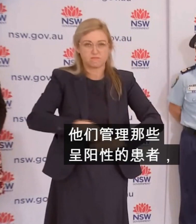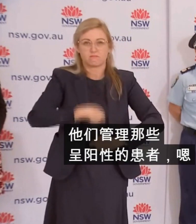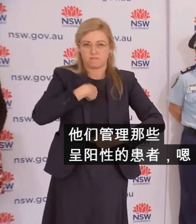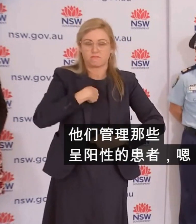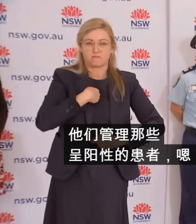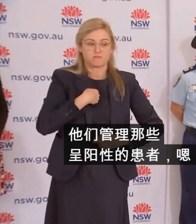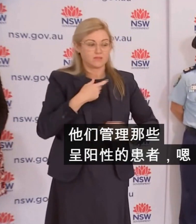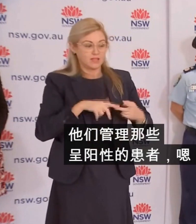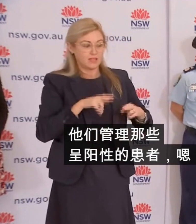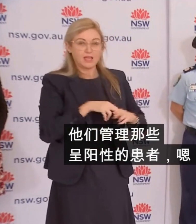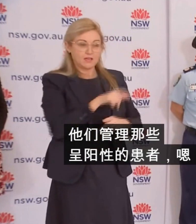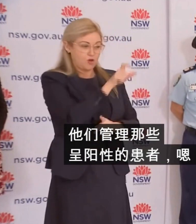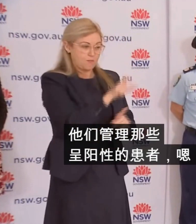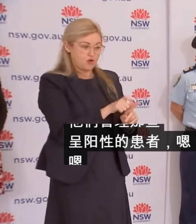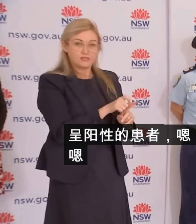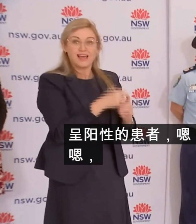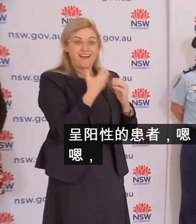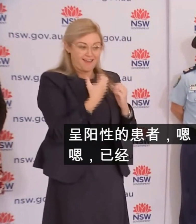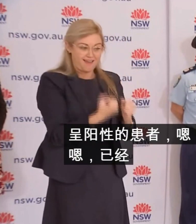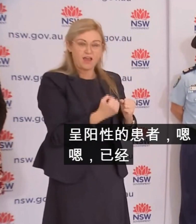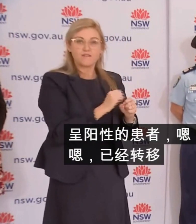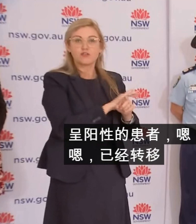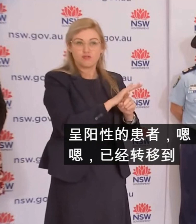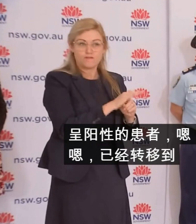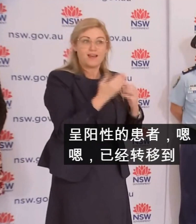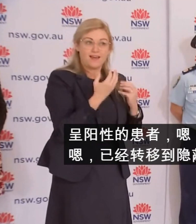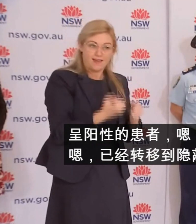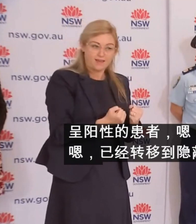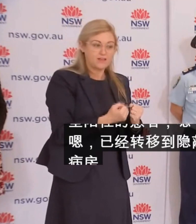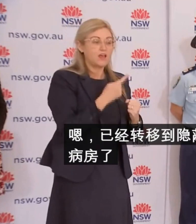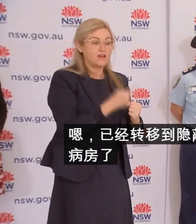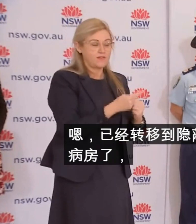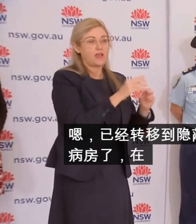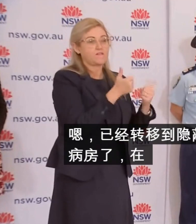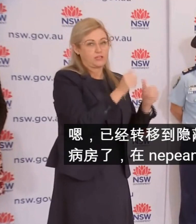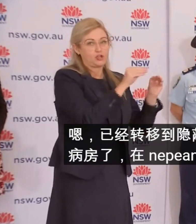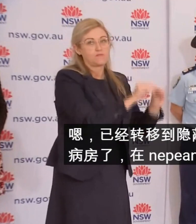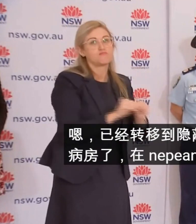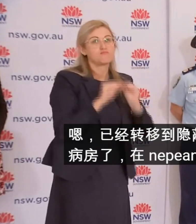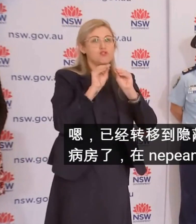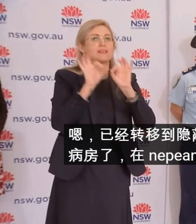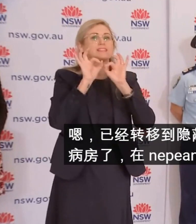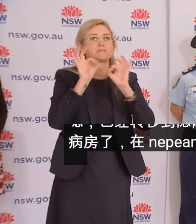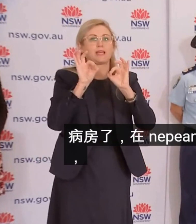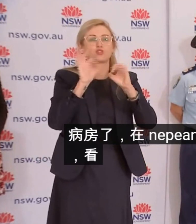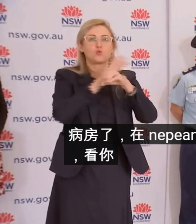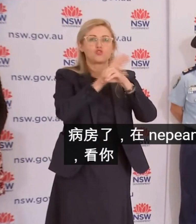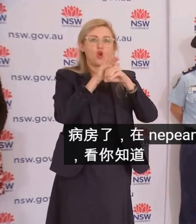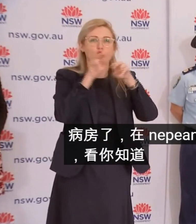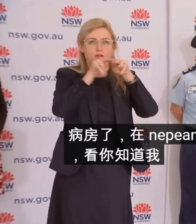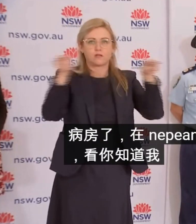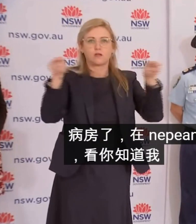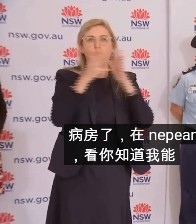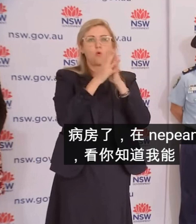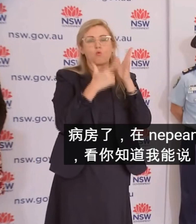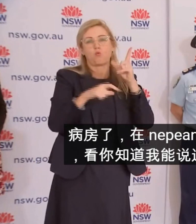are positive, clearly positive, have been transferred into the COVID ward, the dedicated COVID ward at Nepean.